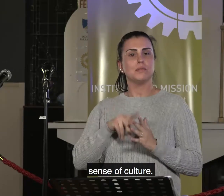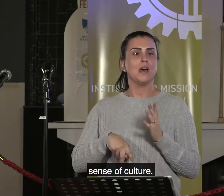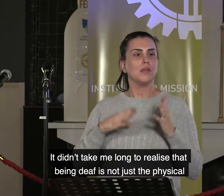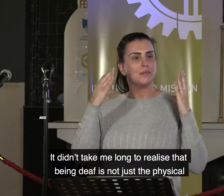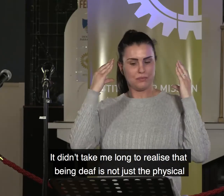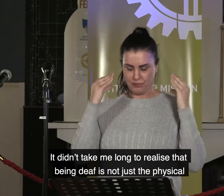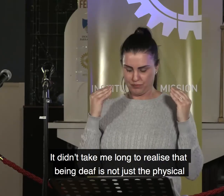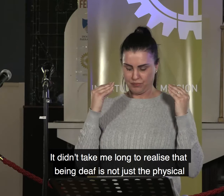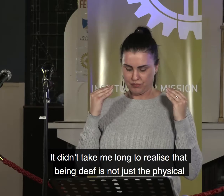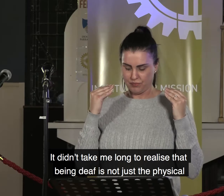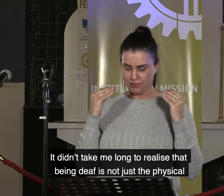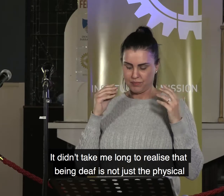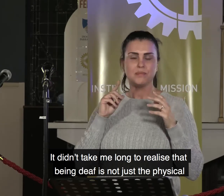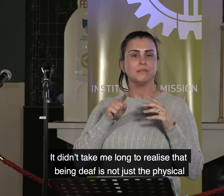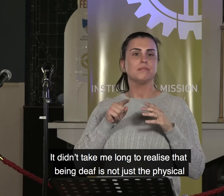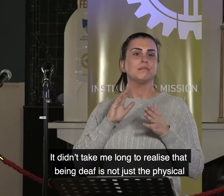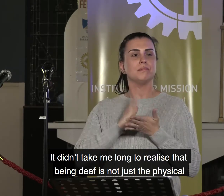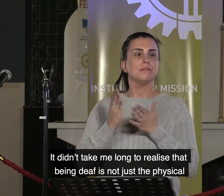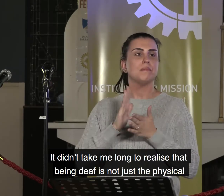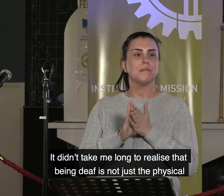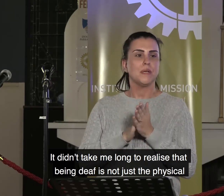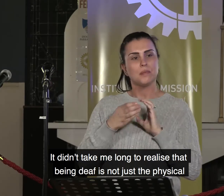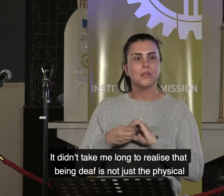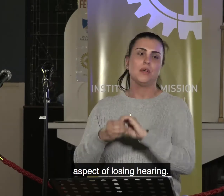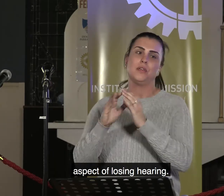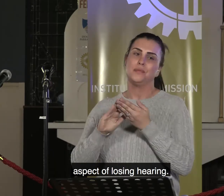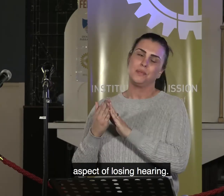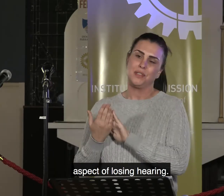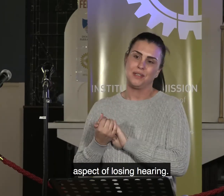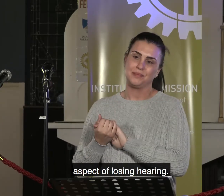It didn't take me long to realise that being deaf is not just the physical aspect of losing